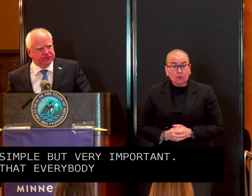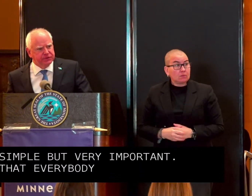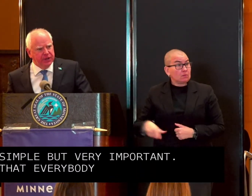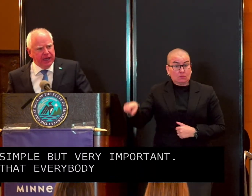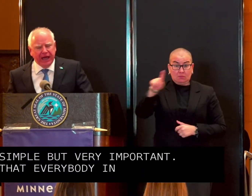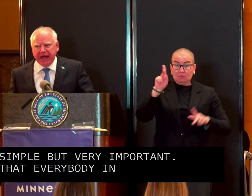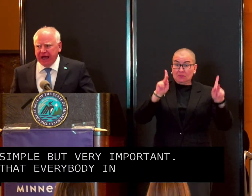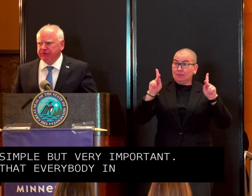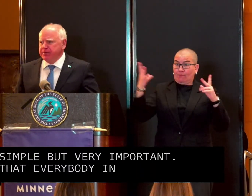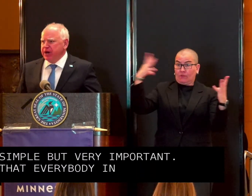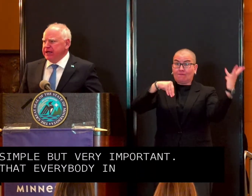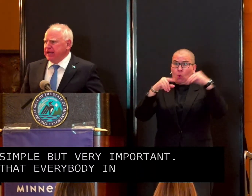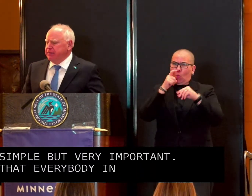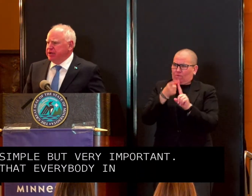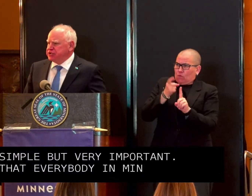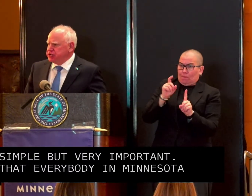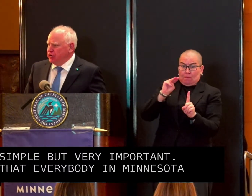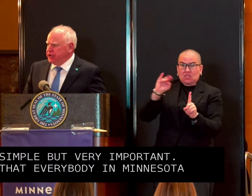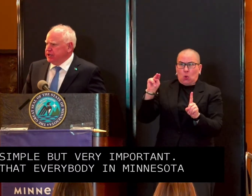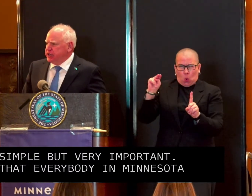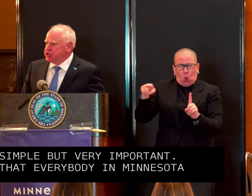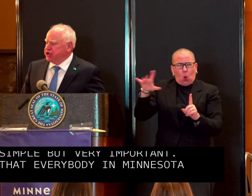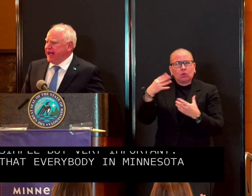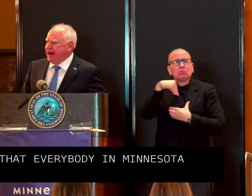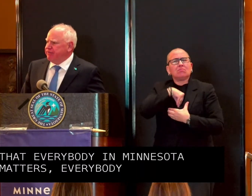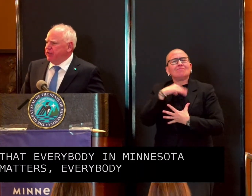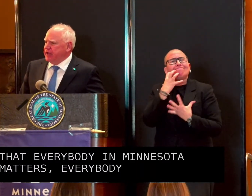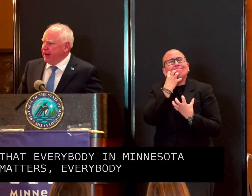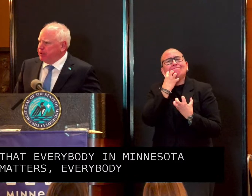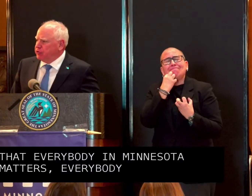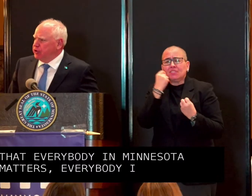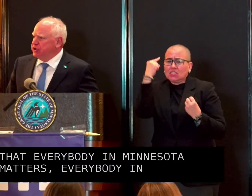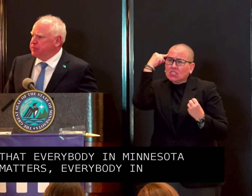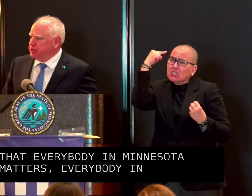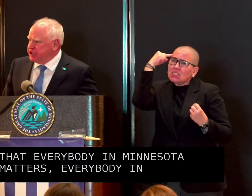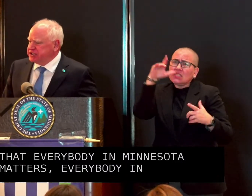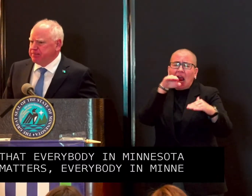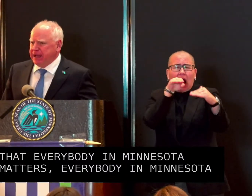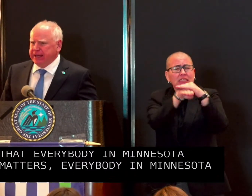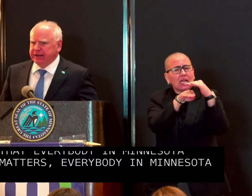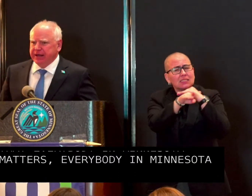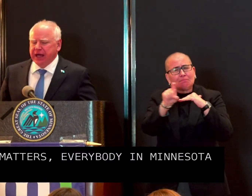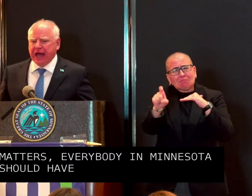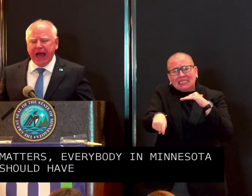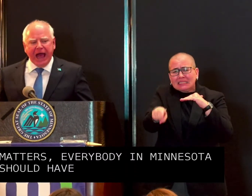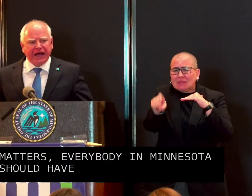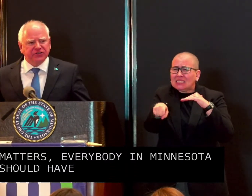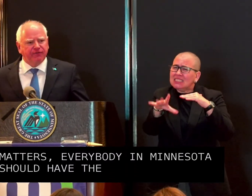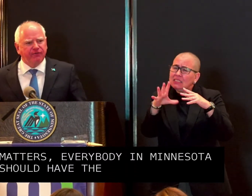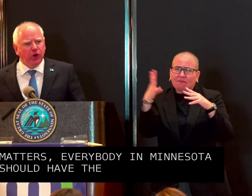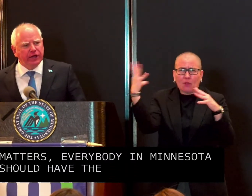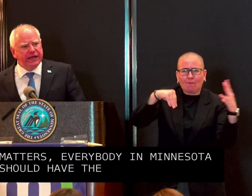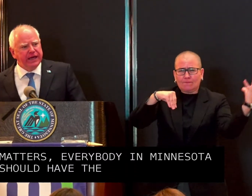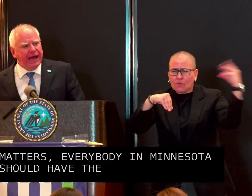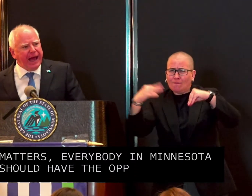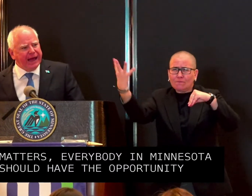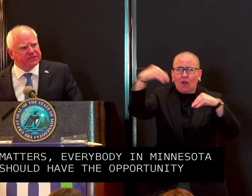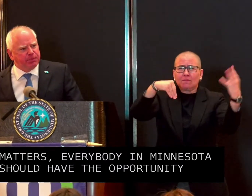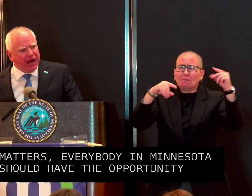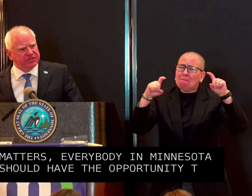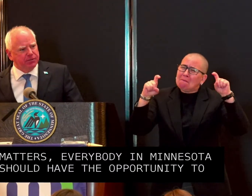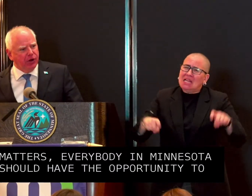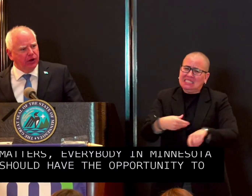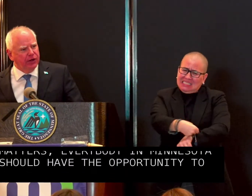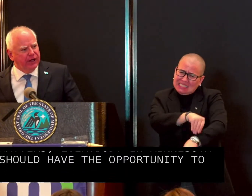matters. Everybody in Minnesota should have the opportunity to participate as fully